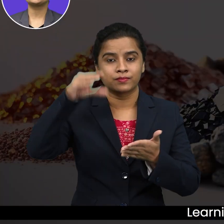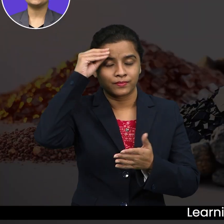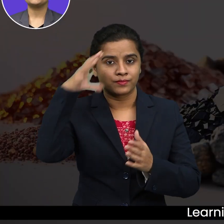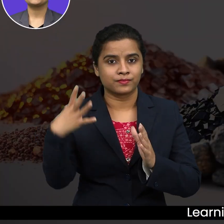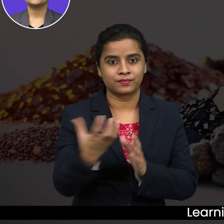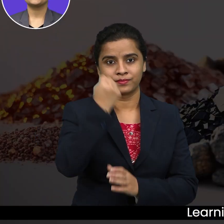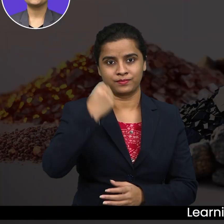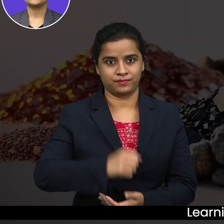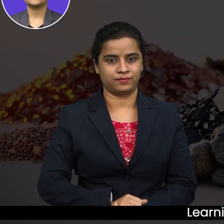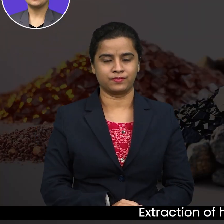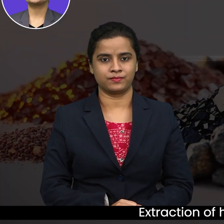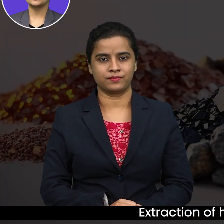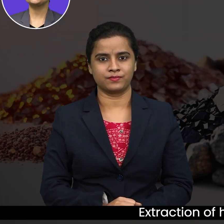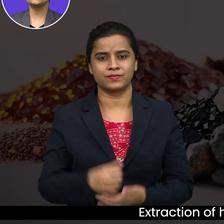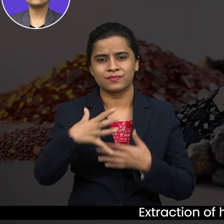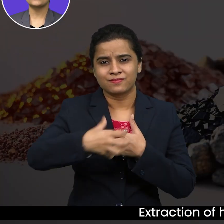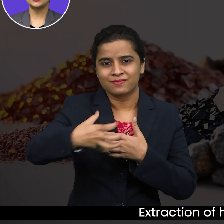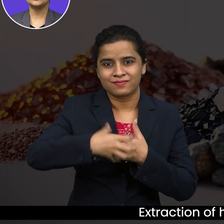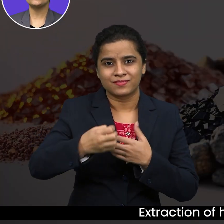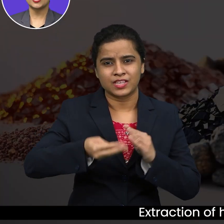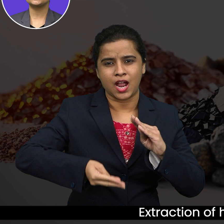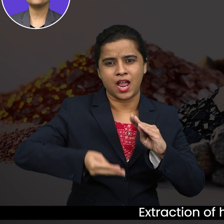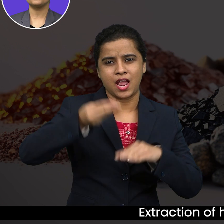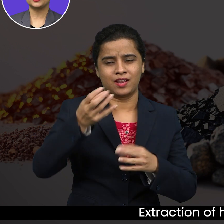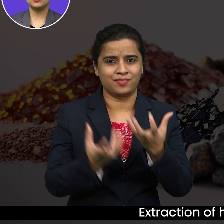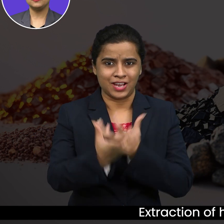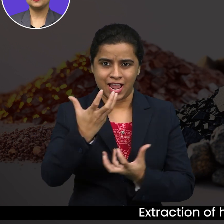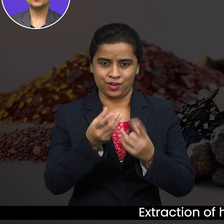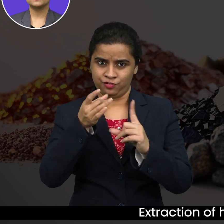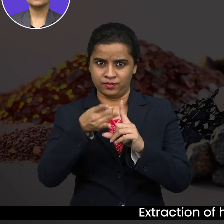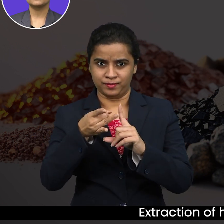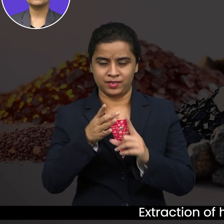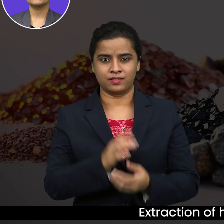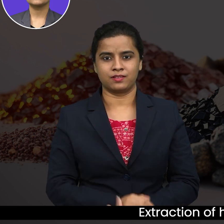Learning outcome: extraction of highly reactive metal,